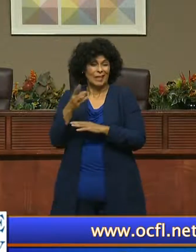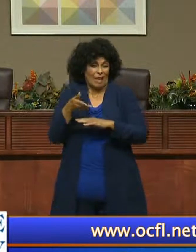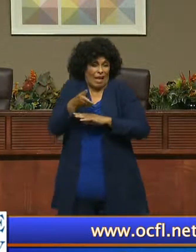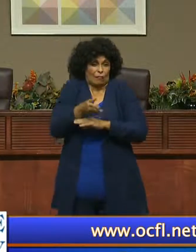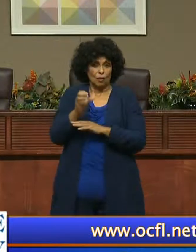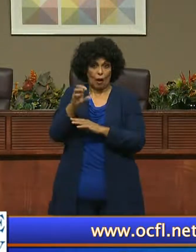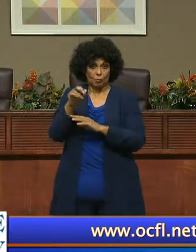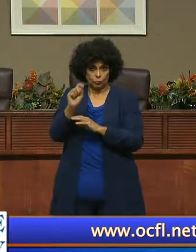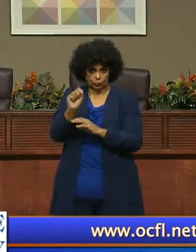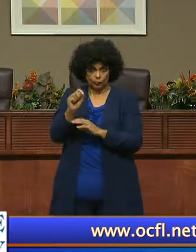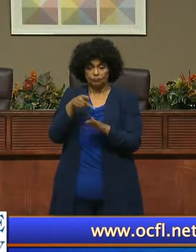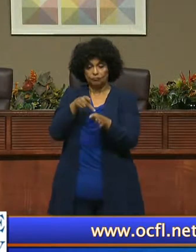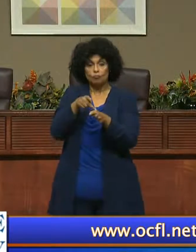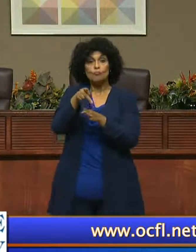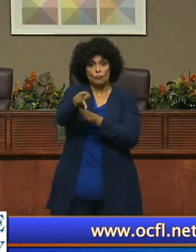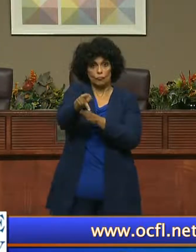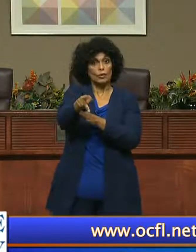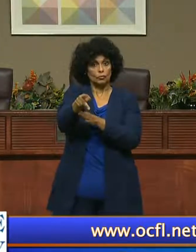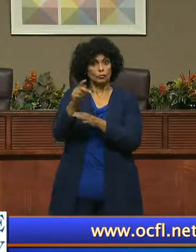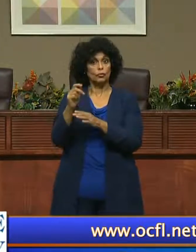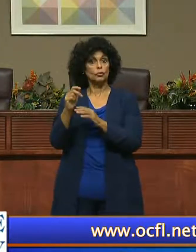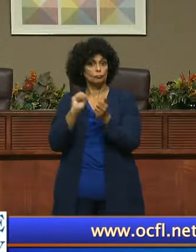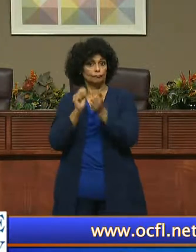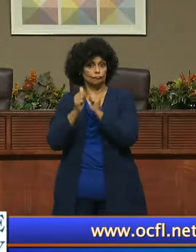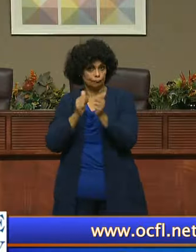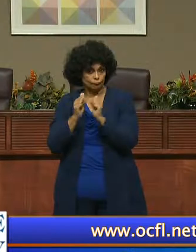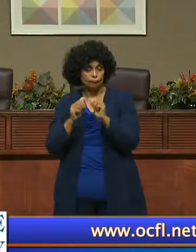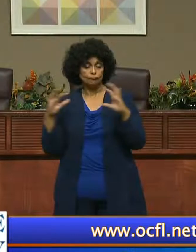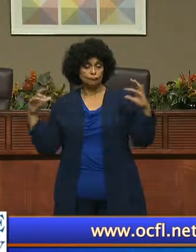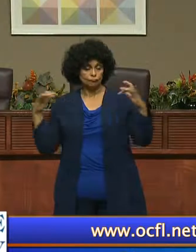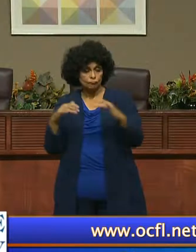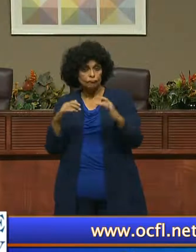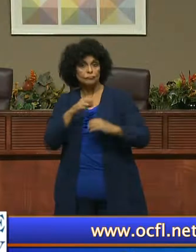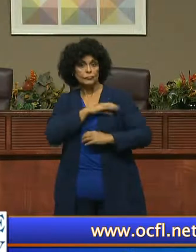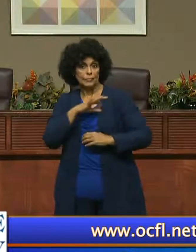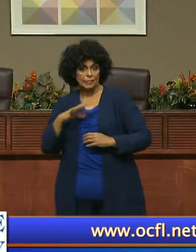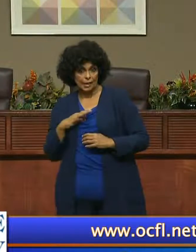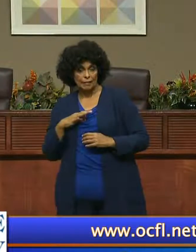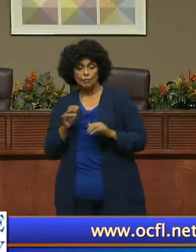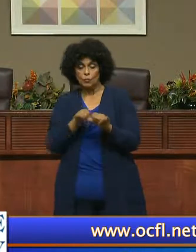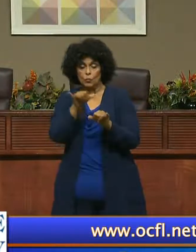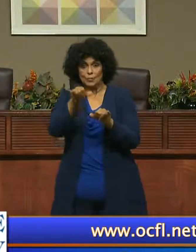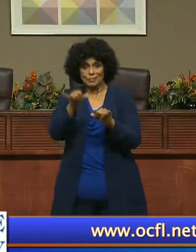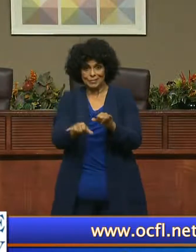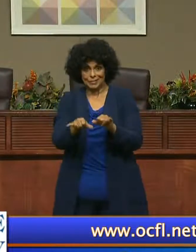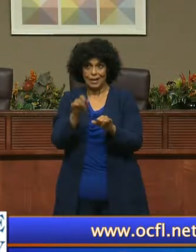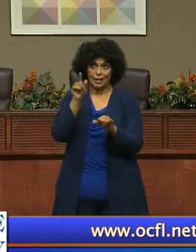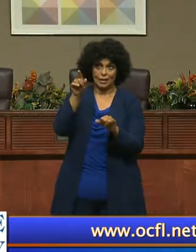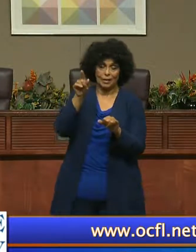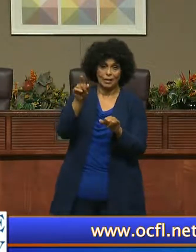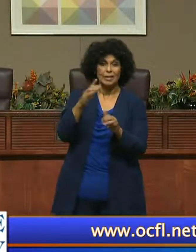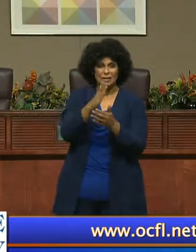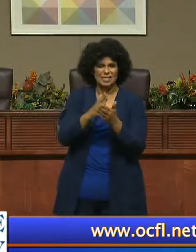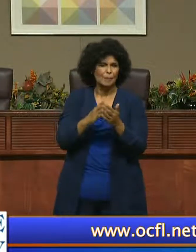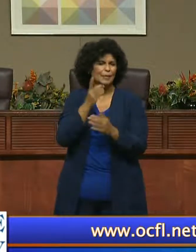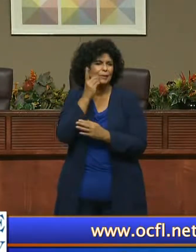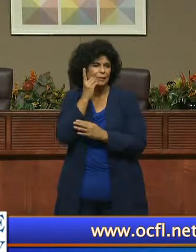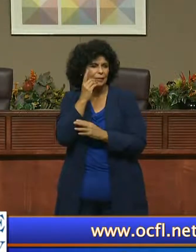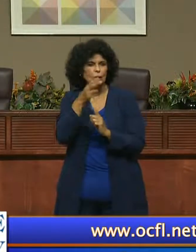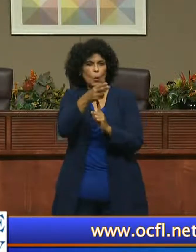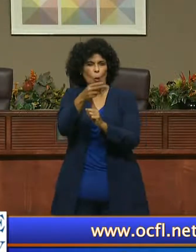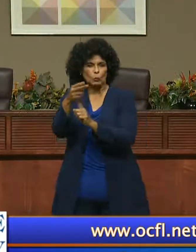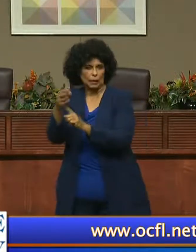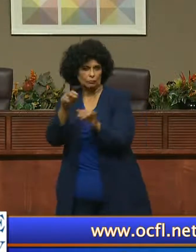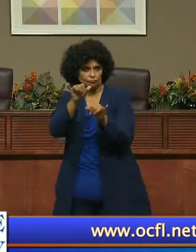professional athletes, staff, and others will be staying on site out at some of the Disney